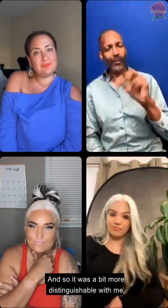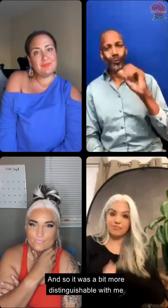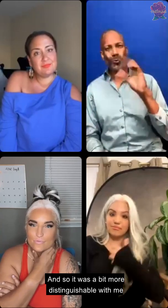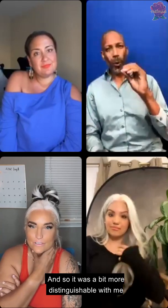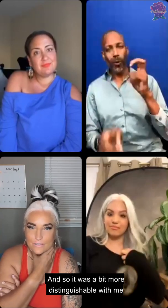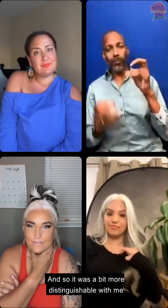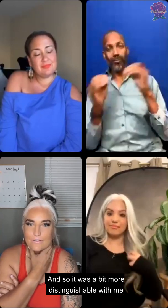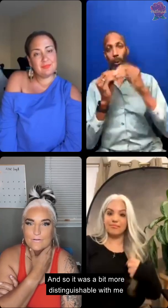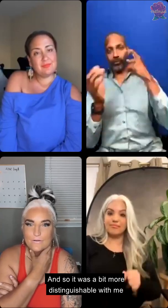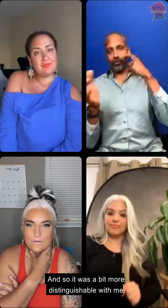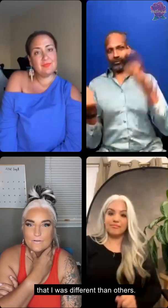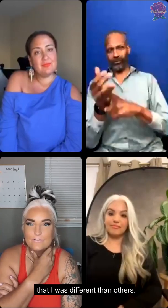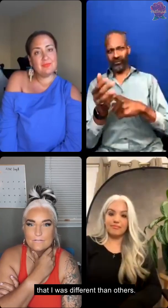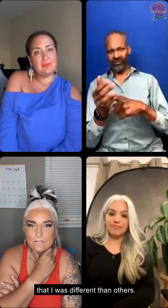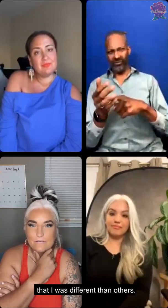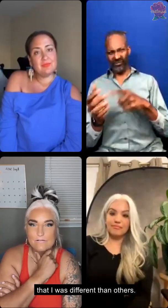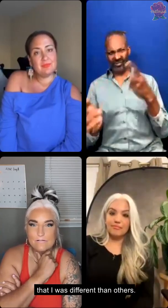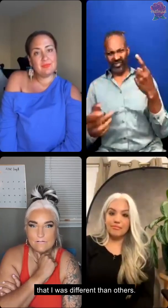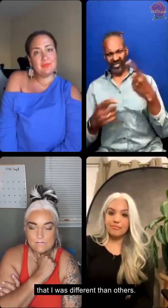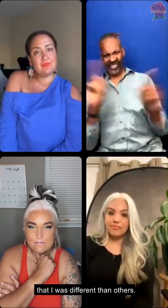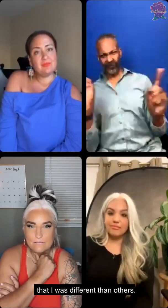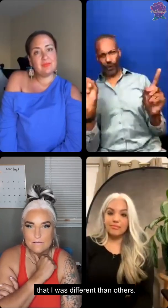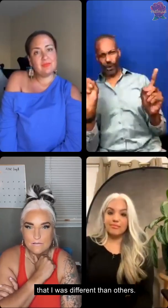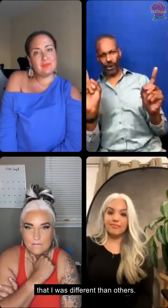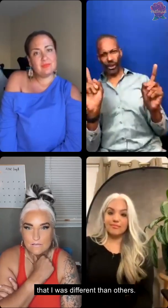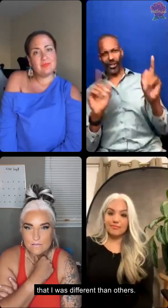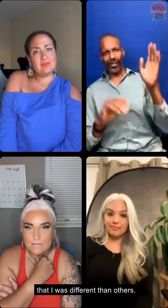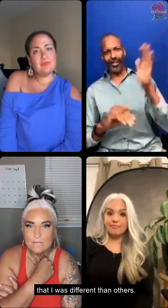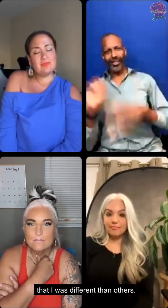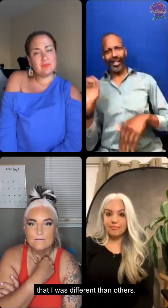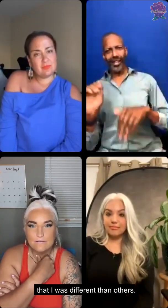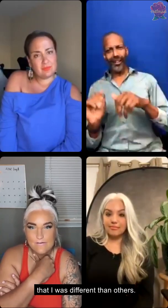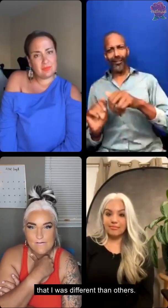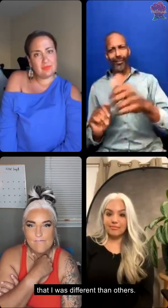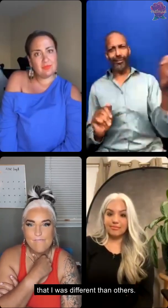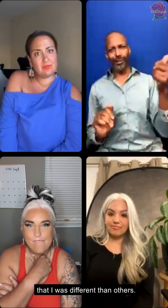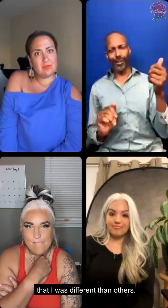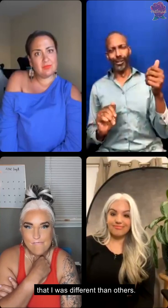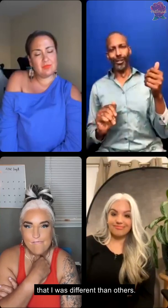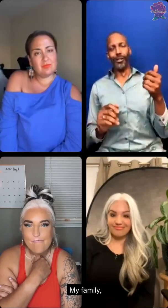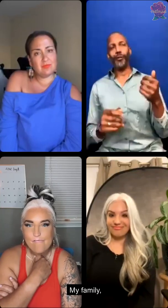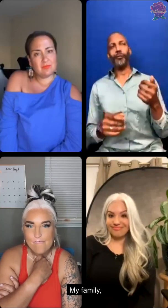so it was a little bit more distinguishable with me that I was different than others.